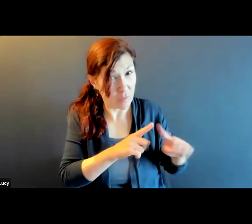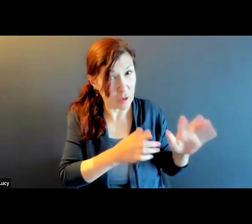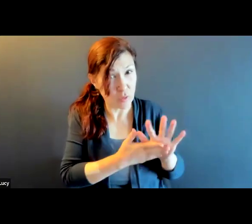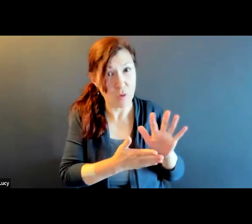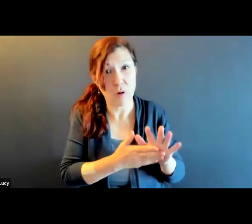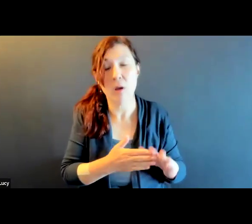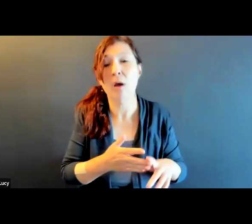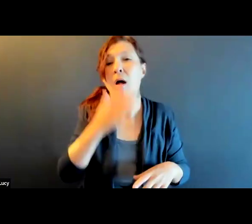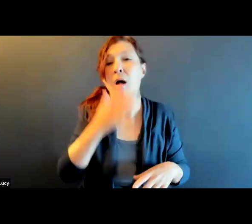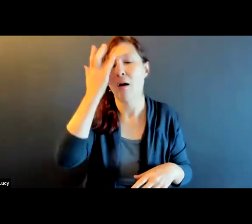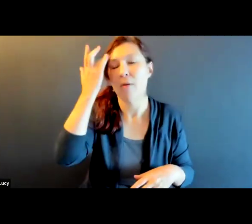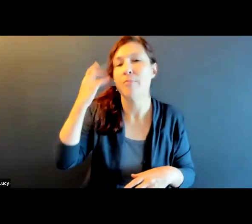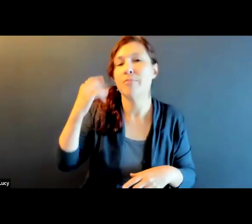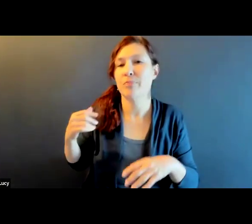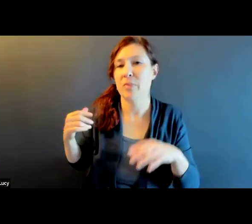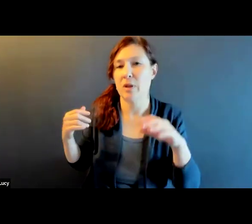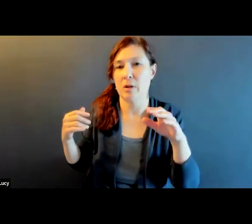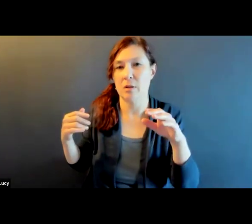that'd be selective admissions high schools.